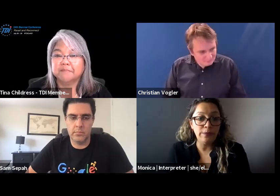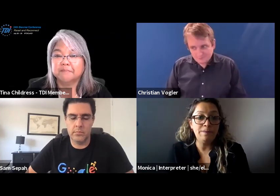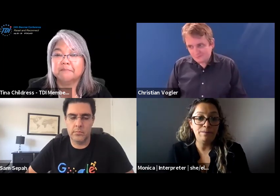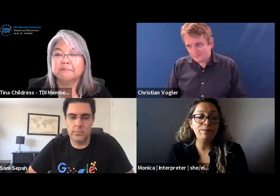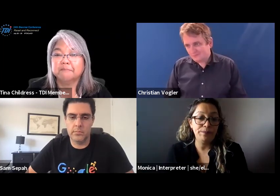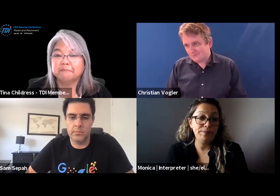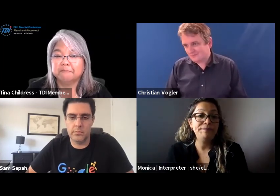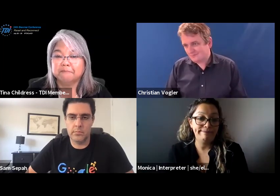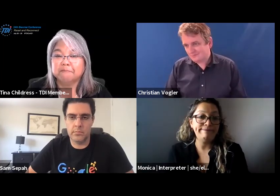improve.